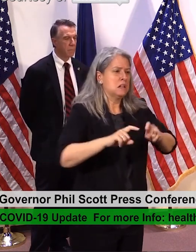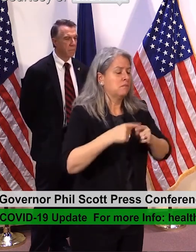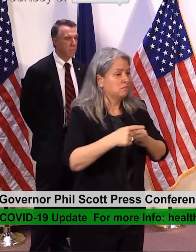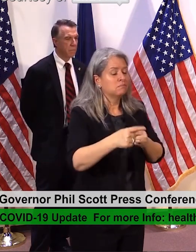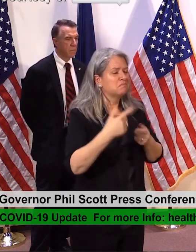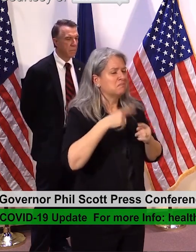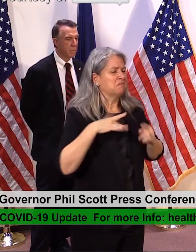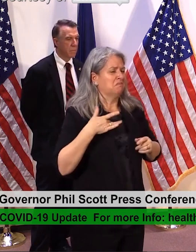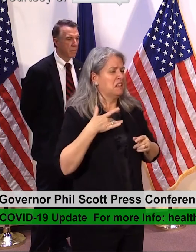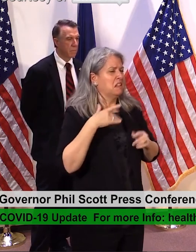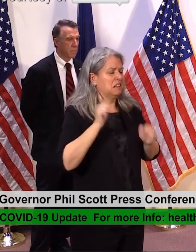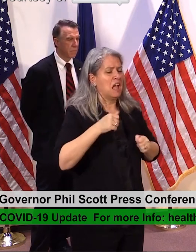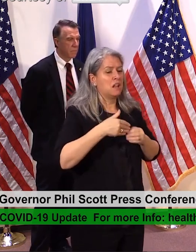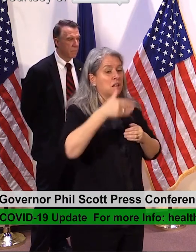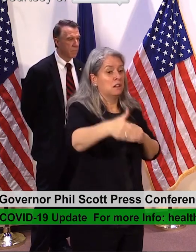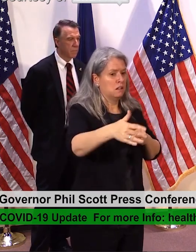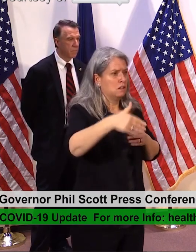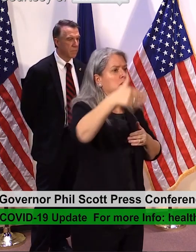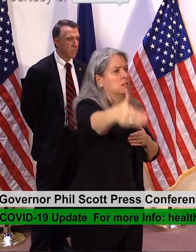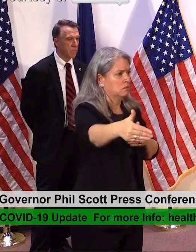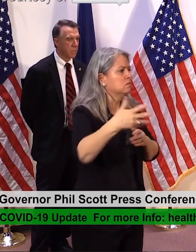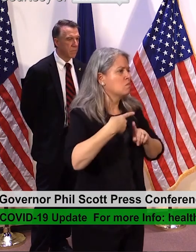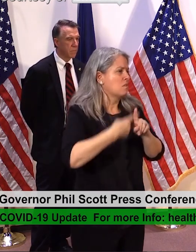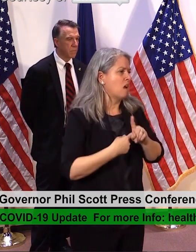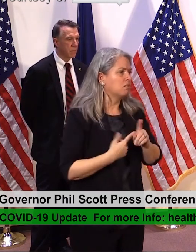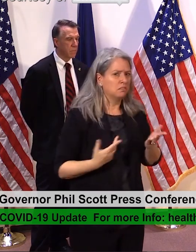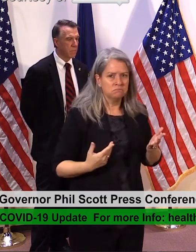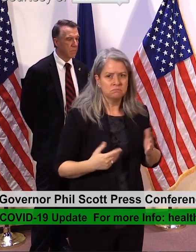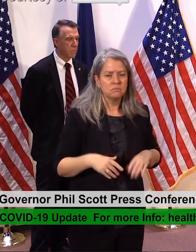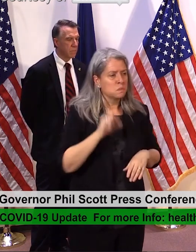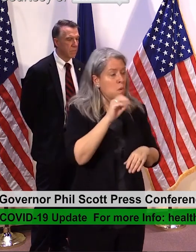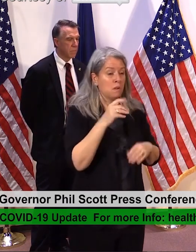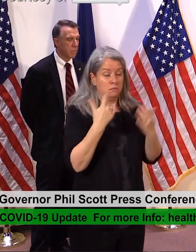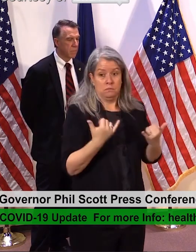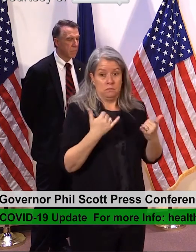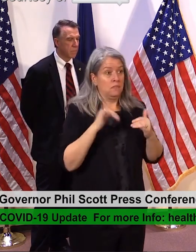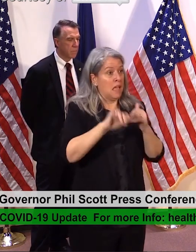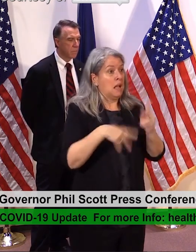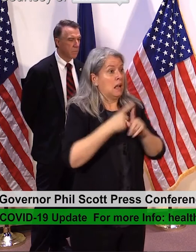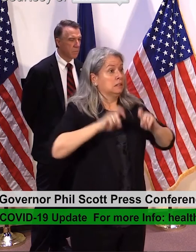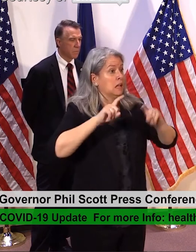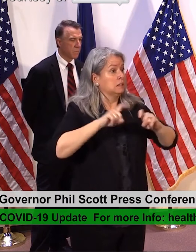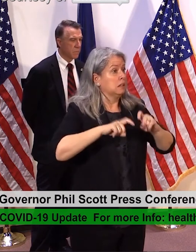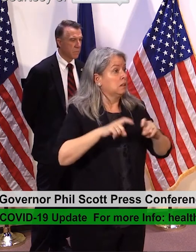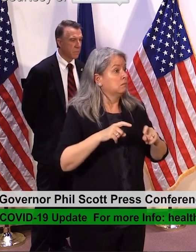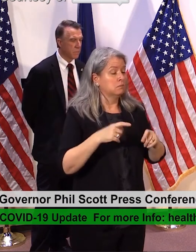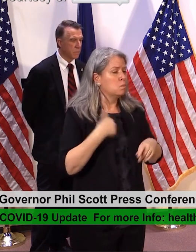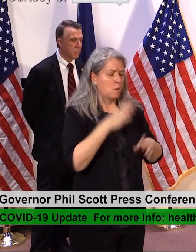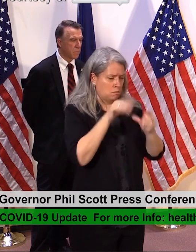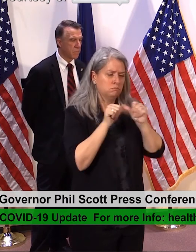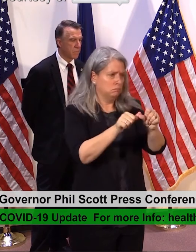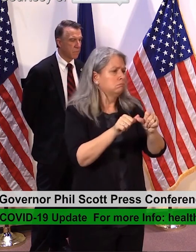triple that, depending on how much we need. So we're going to continue this level of testing into